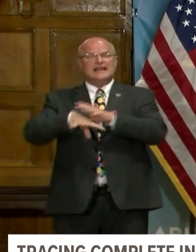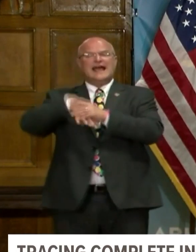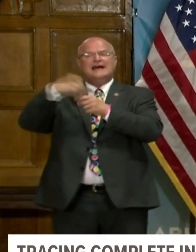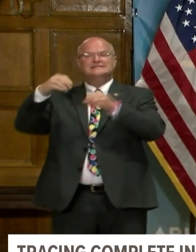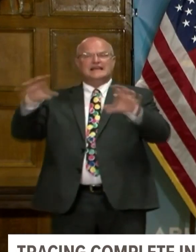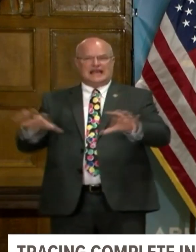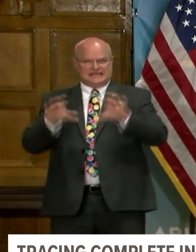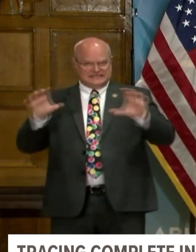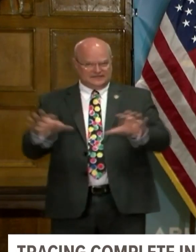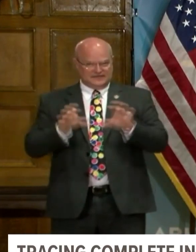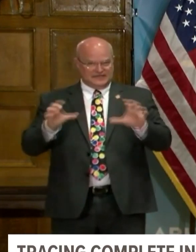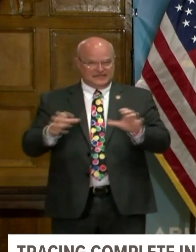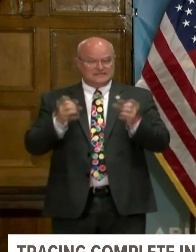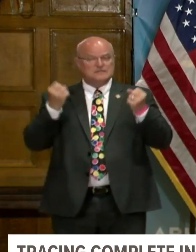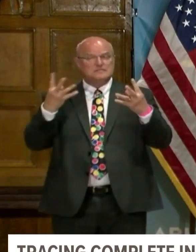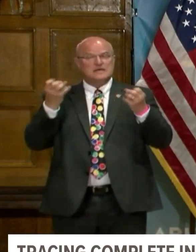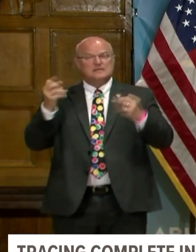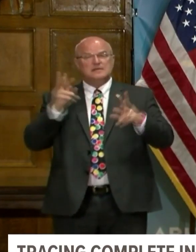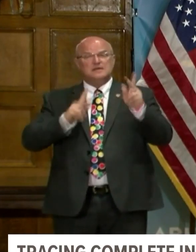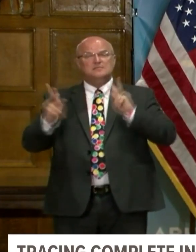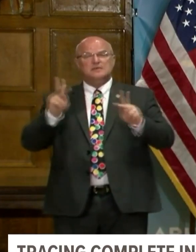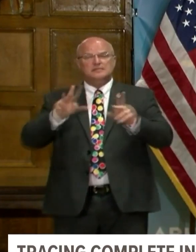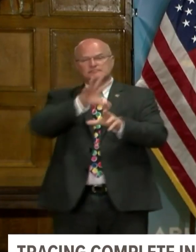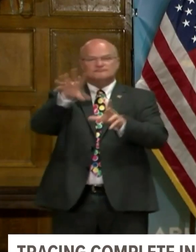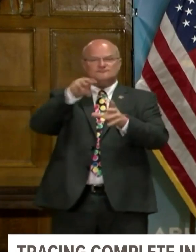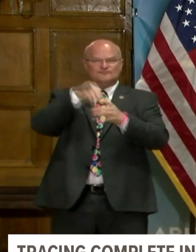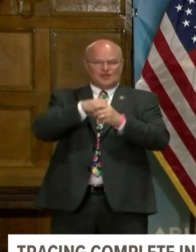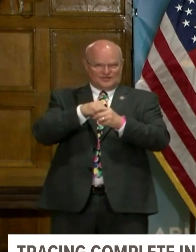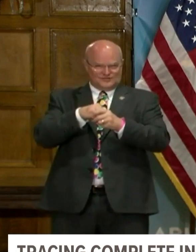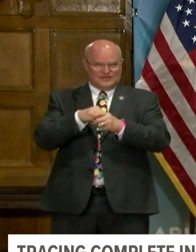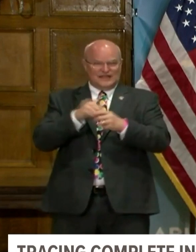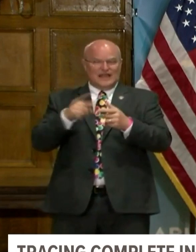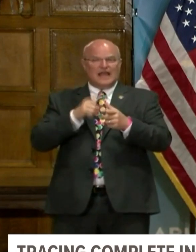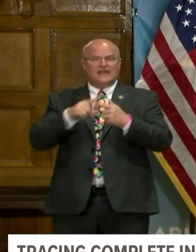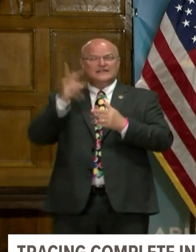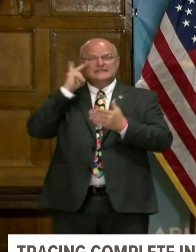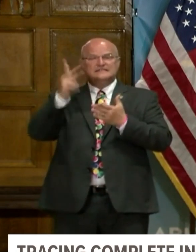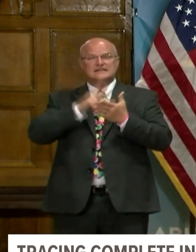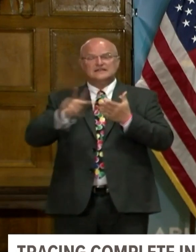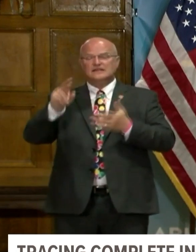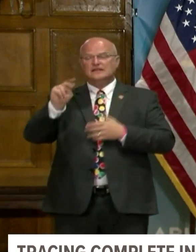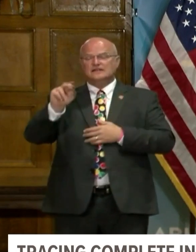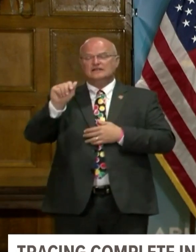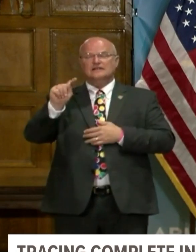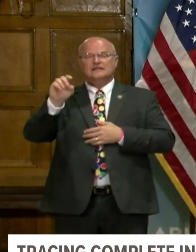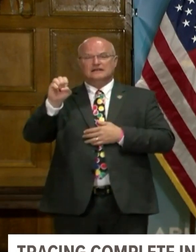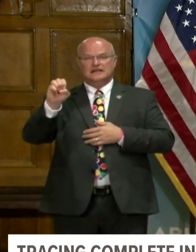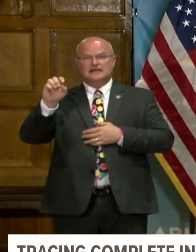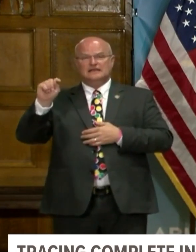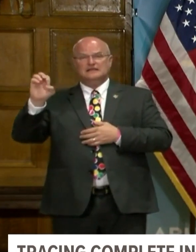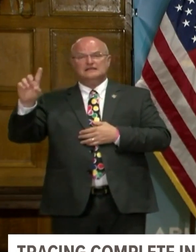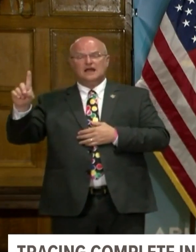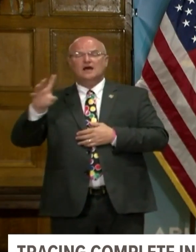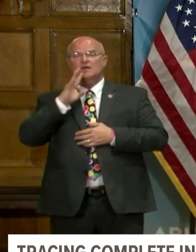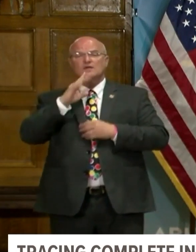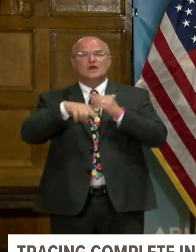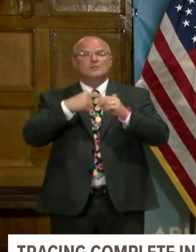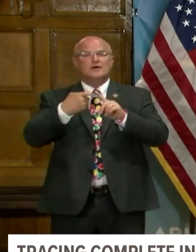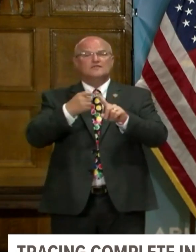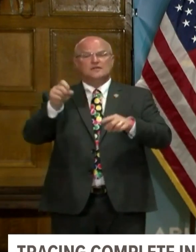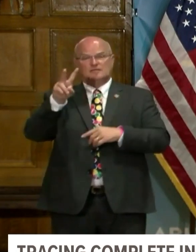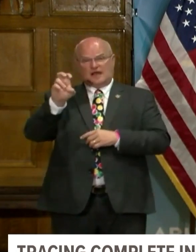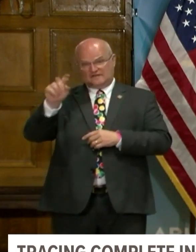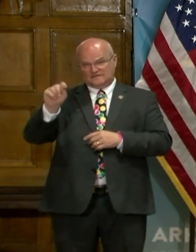outside activities, which many Arkansans will be engaged in, and then Secretary Nate Todd will talk about it from the standpoint of